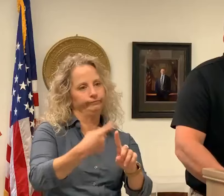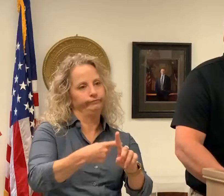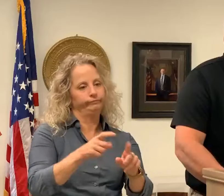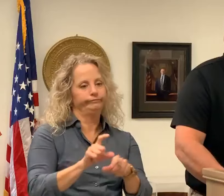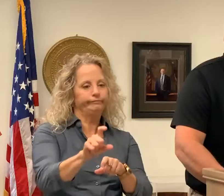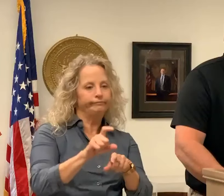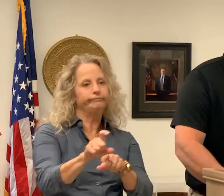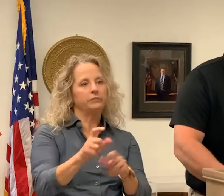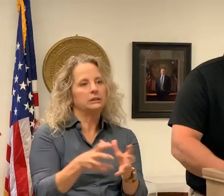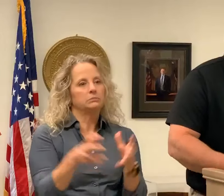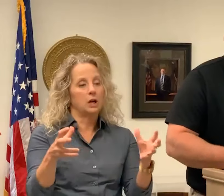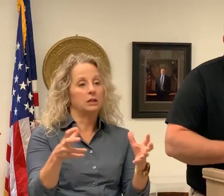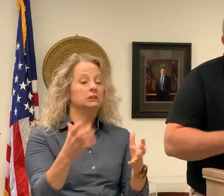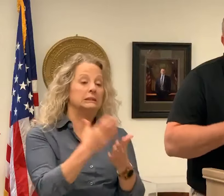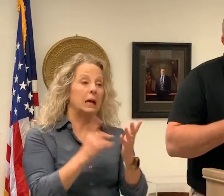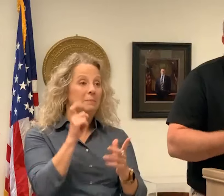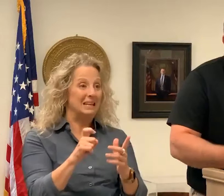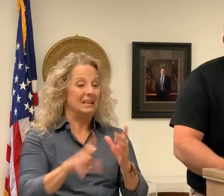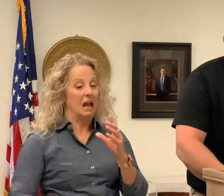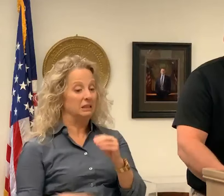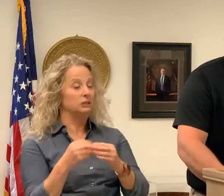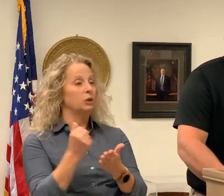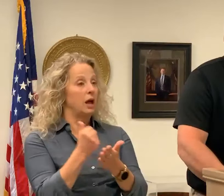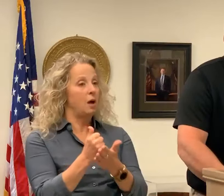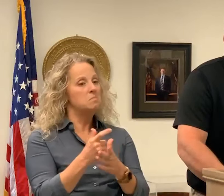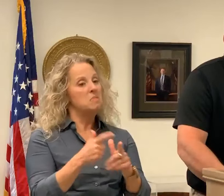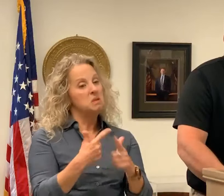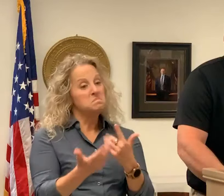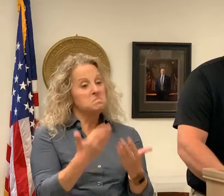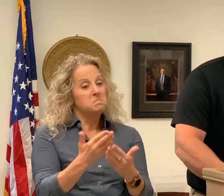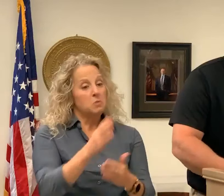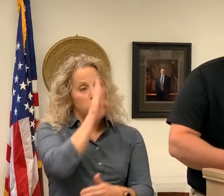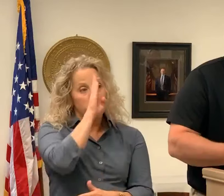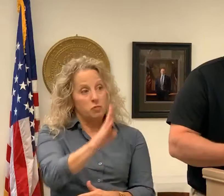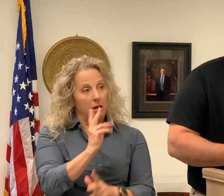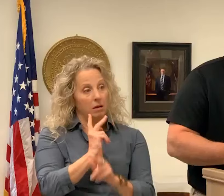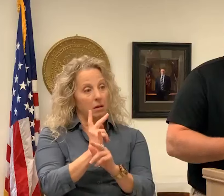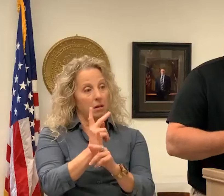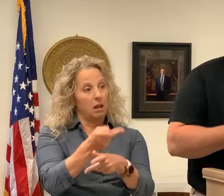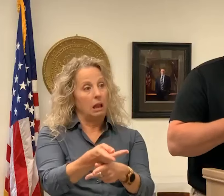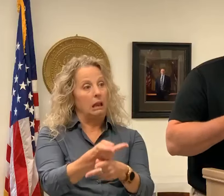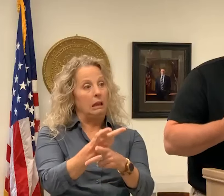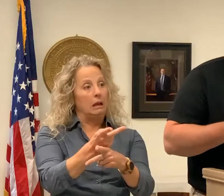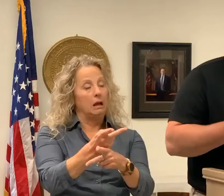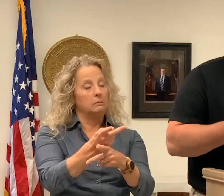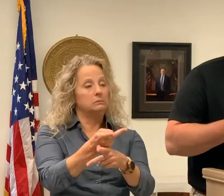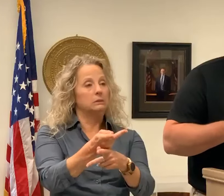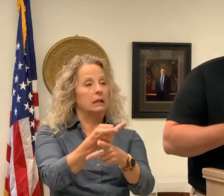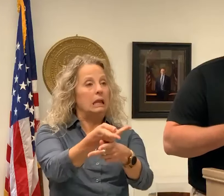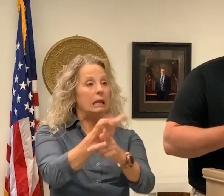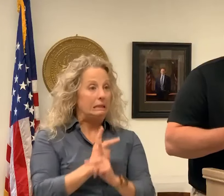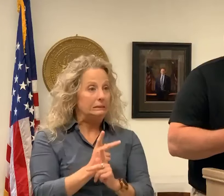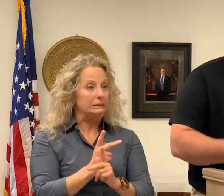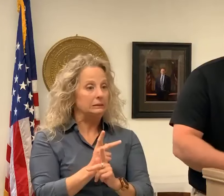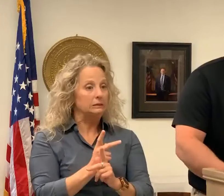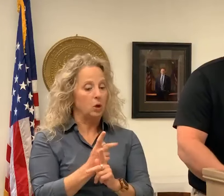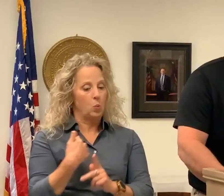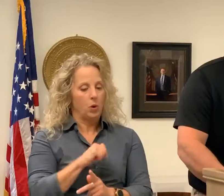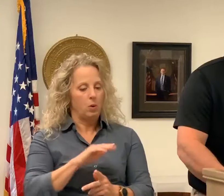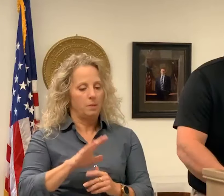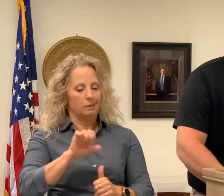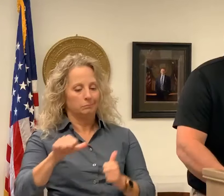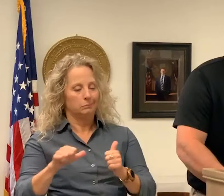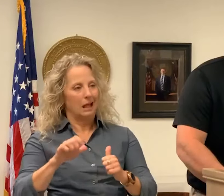additional help, and in some cases we'll direct lease properties and act as a landlord to